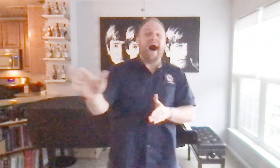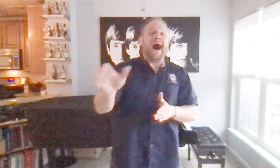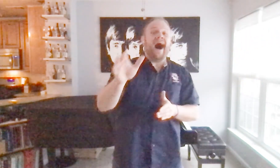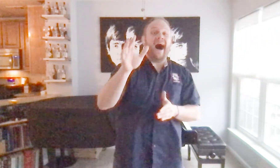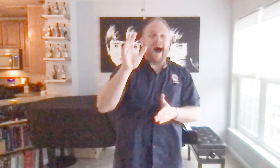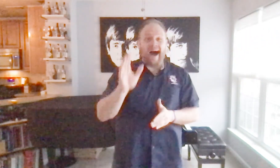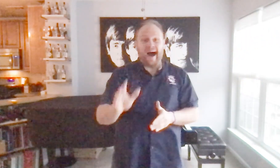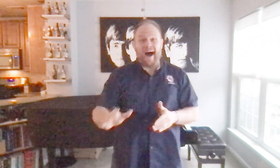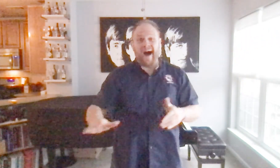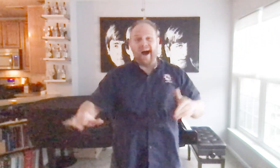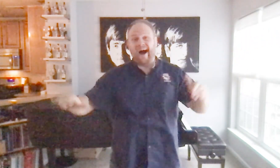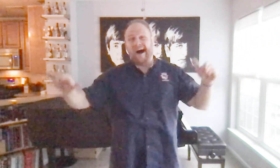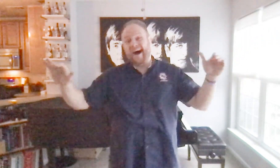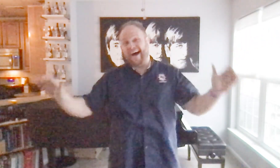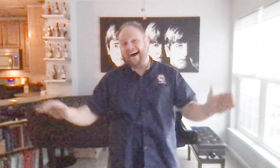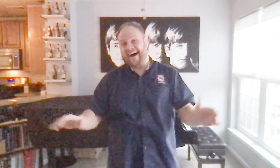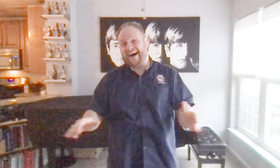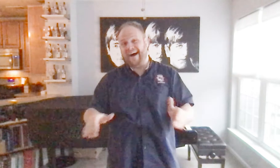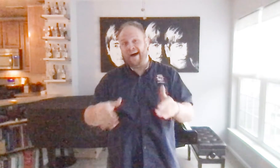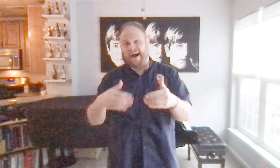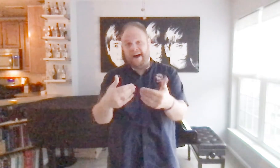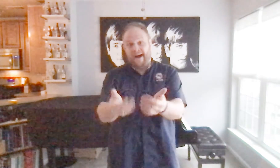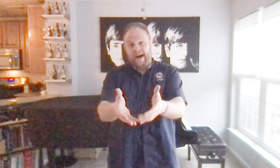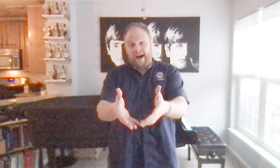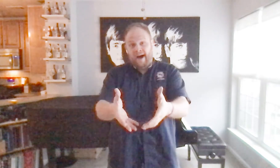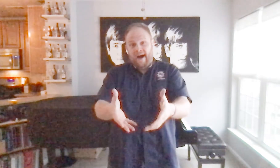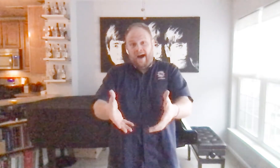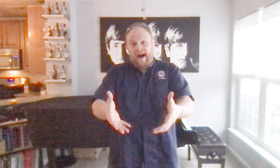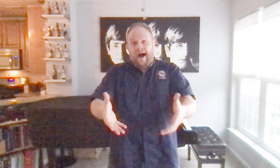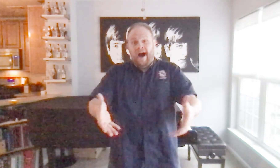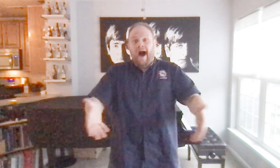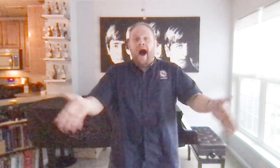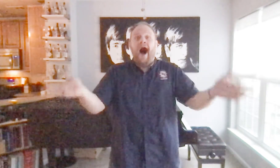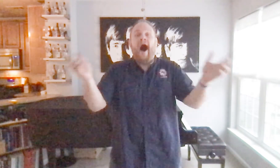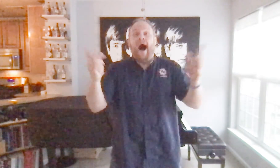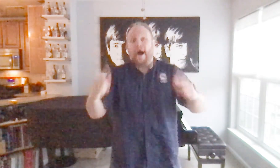Ah, yes, I'm certain that it happens all the time.